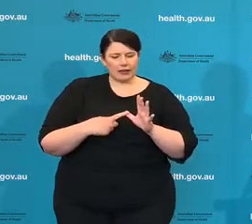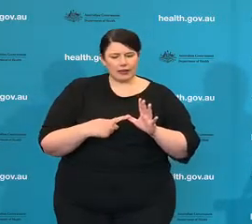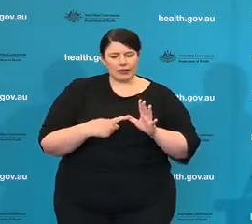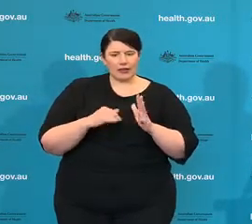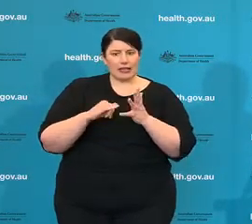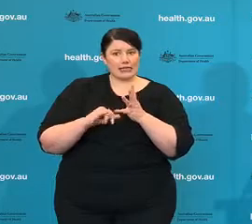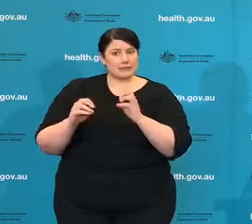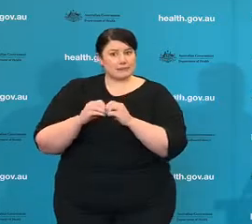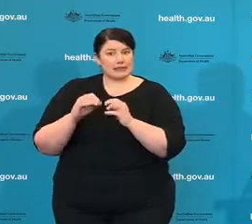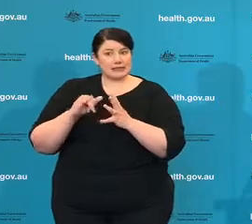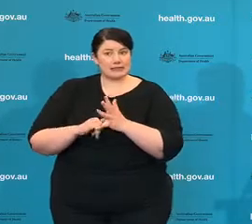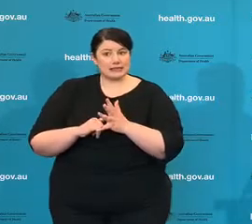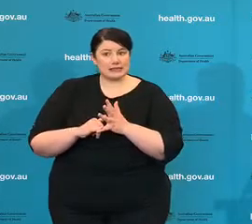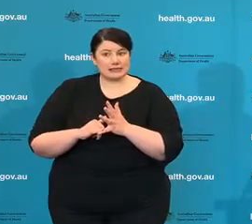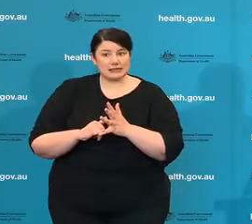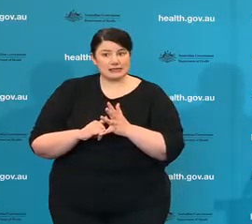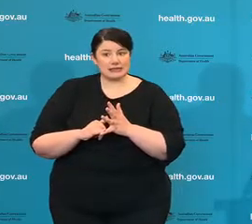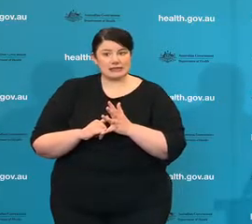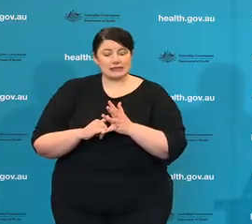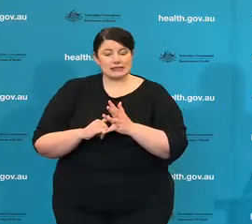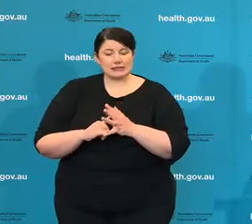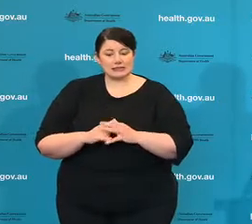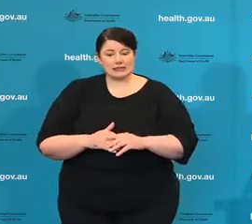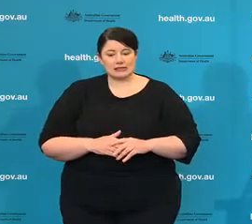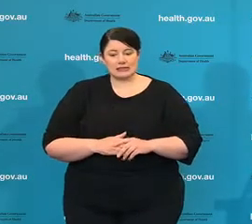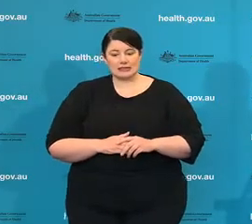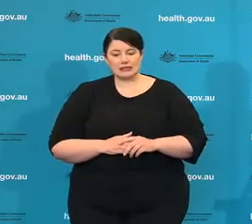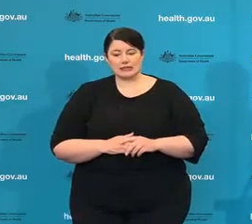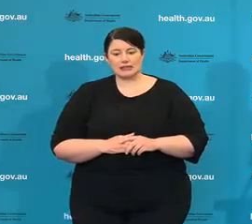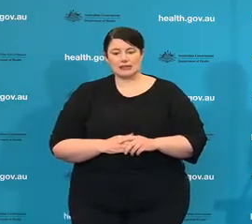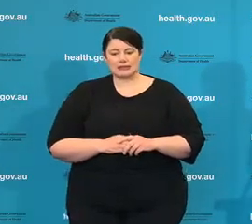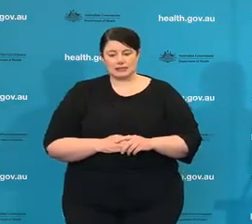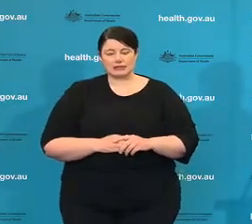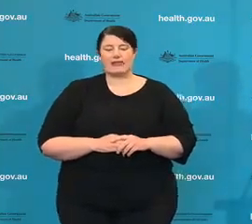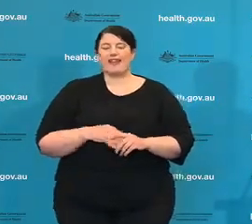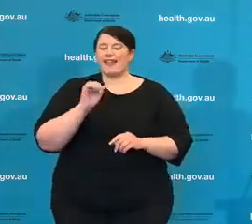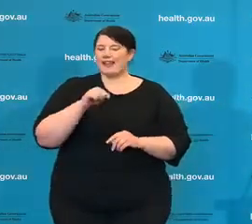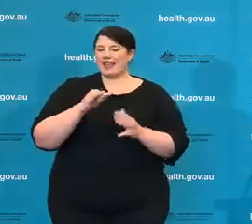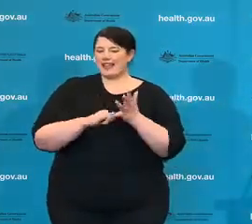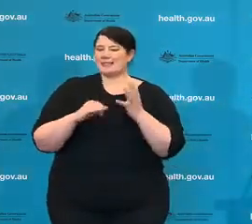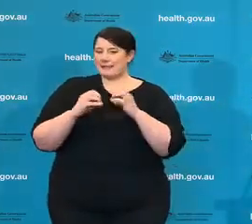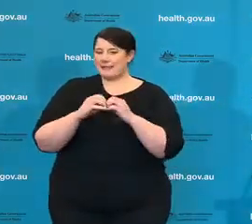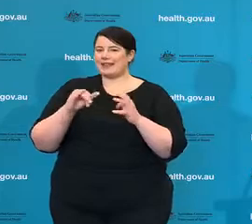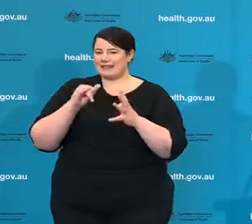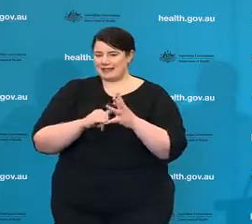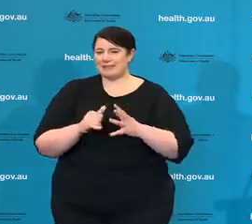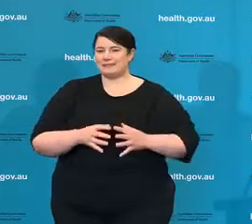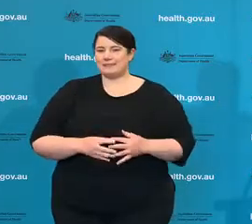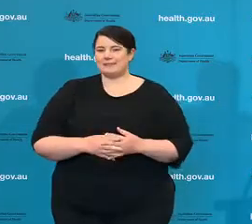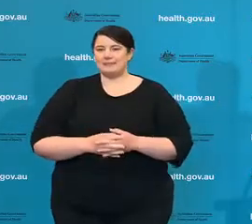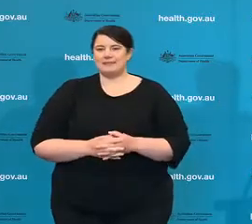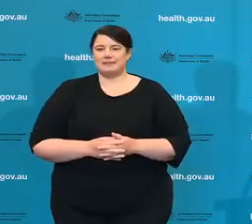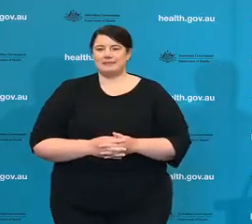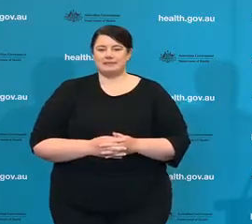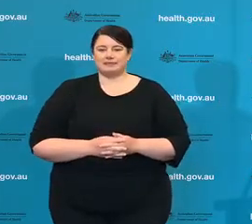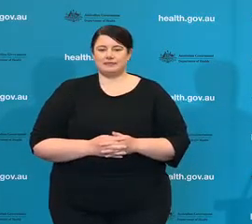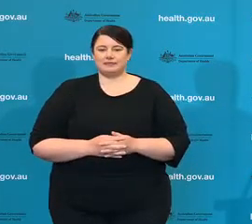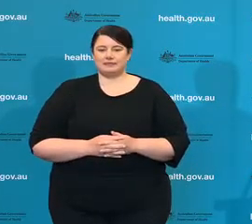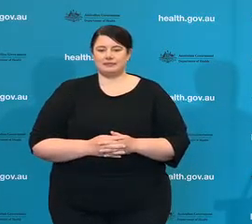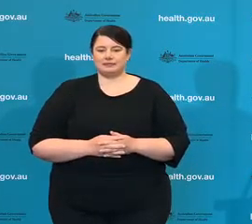from SBS? No, Shabbat from SBS. Oh, sorry. Thanks, Dr. Coatsworth. Given